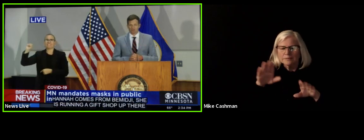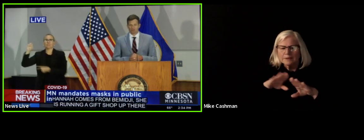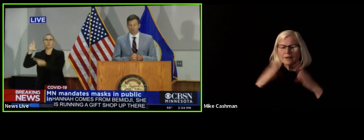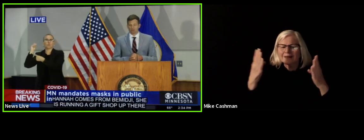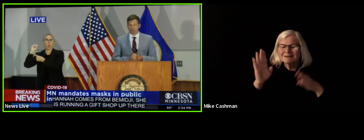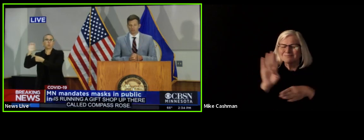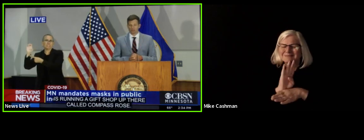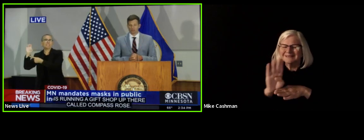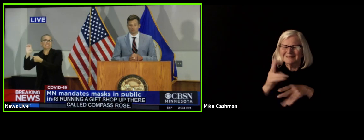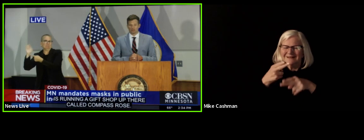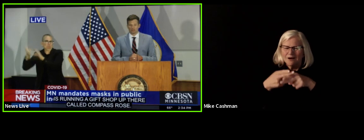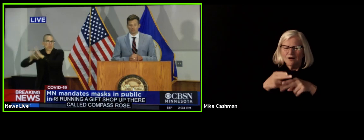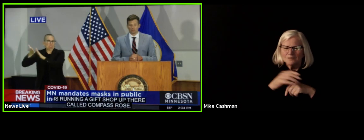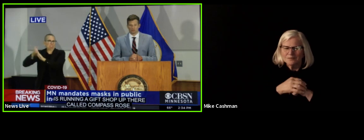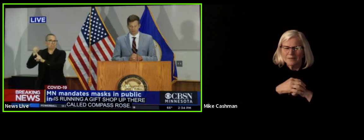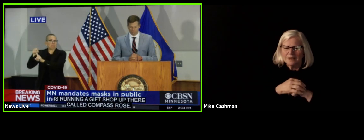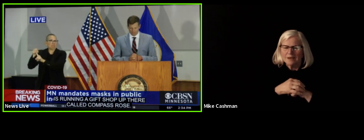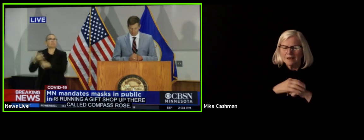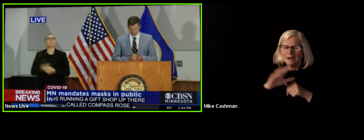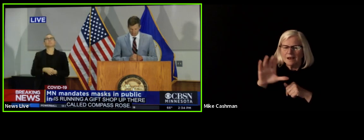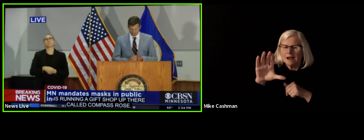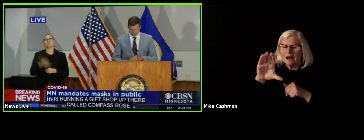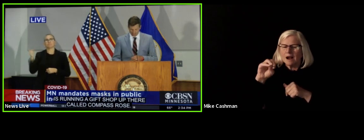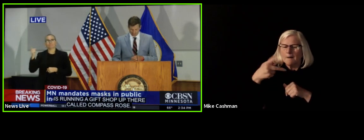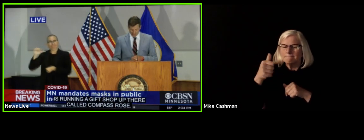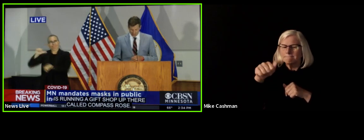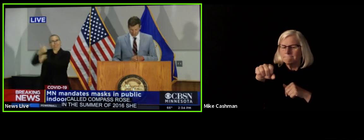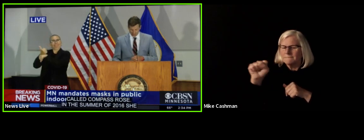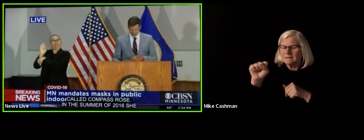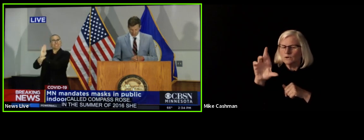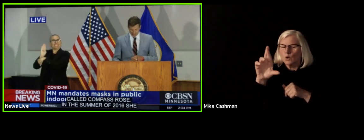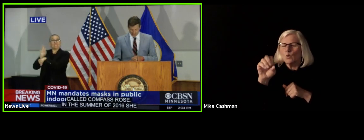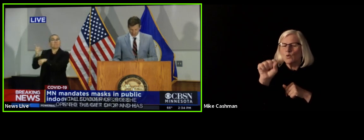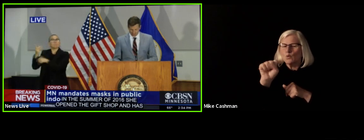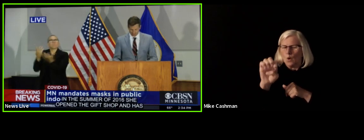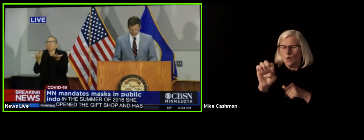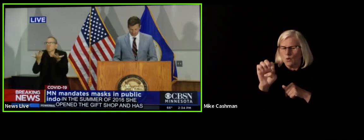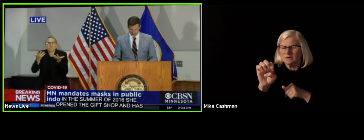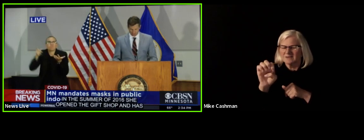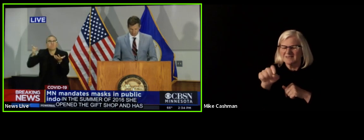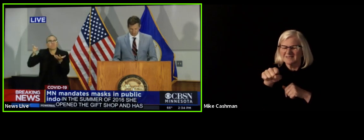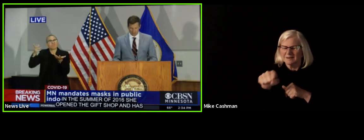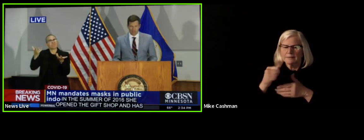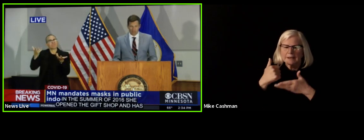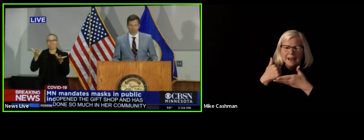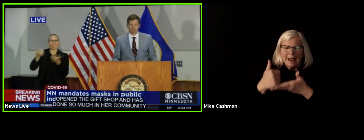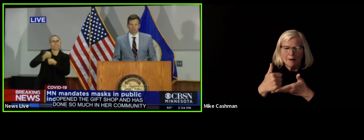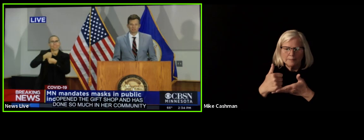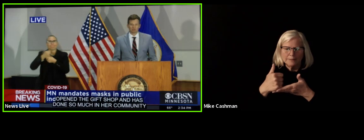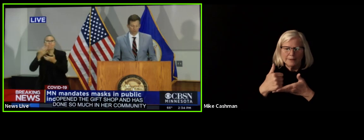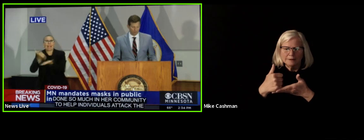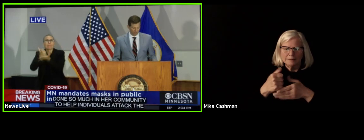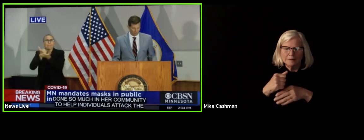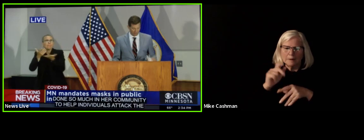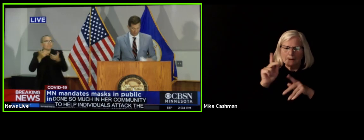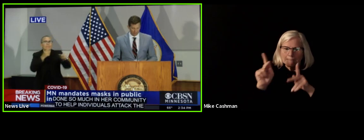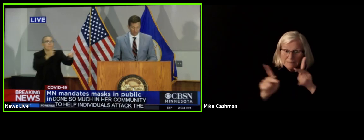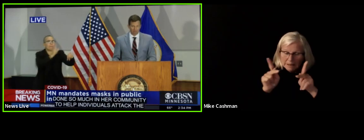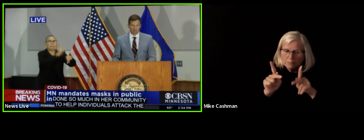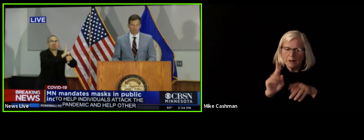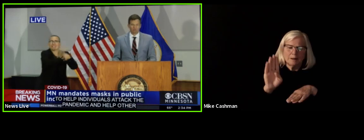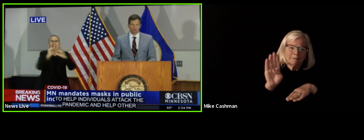in her community to help individuals attack this pandemic and help other business owners too. And she's going to tell us a bit more about why